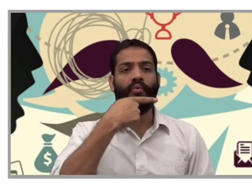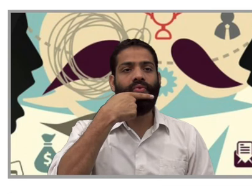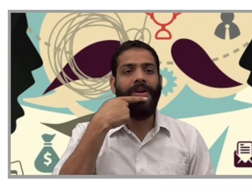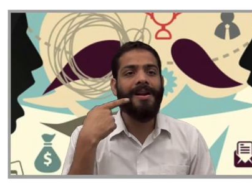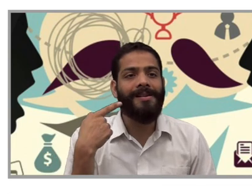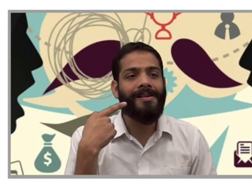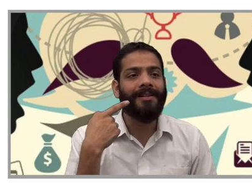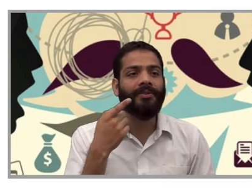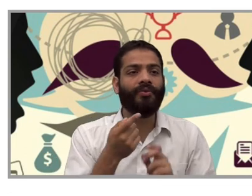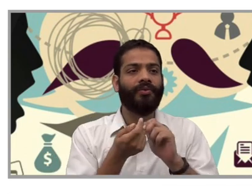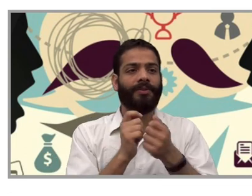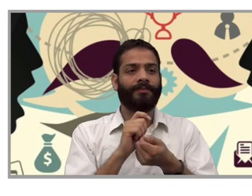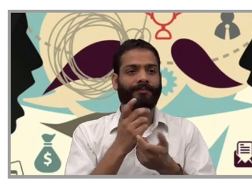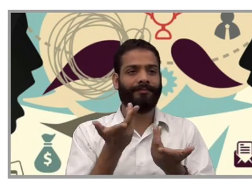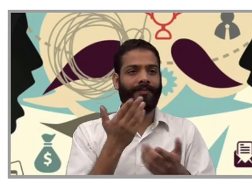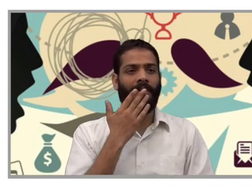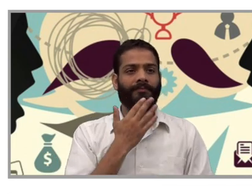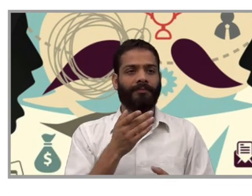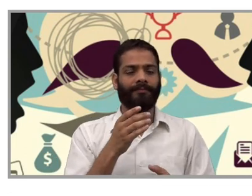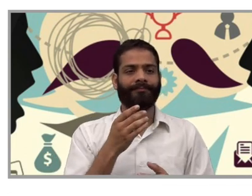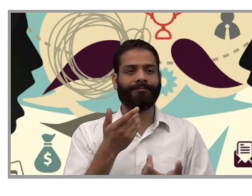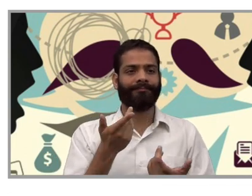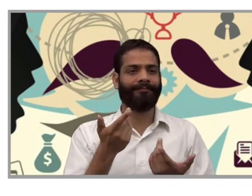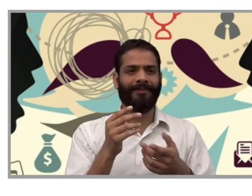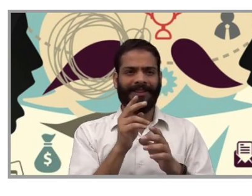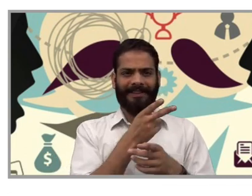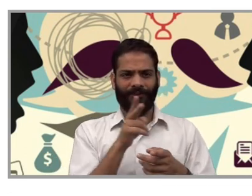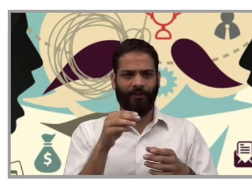the adjective red with the change in the handshape.